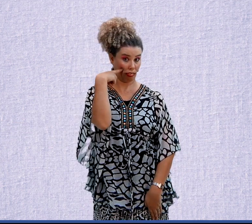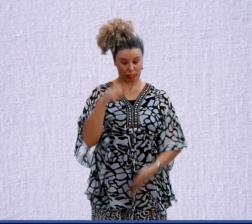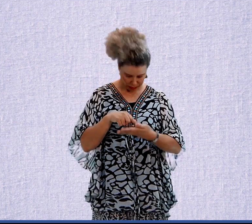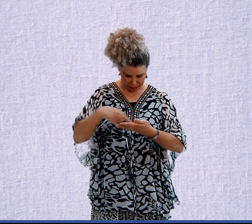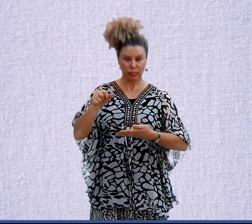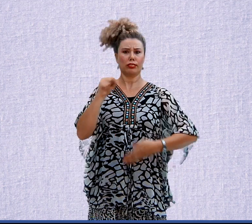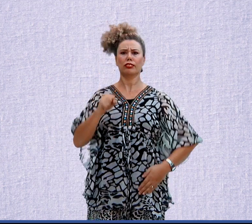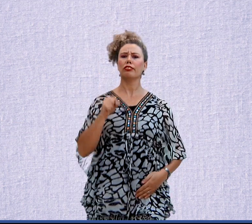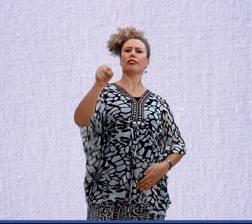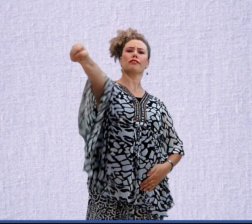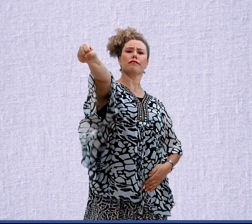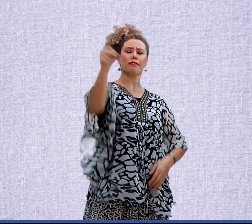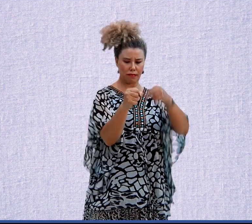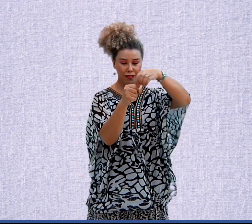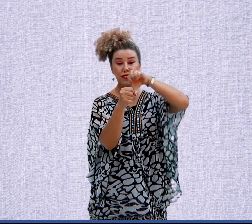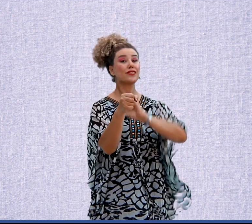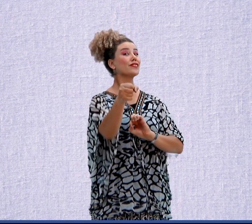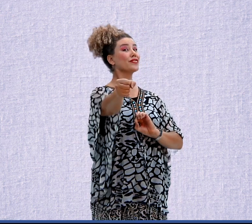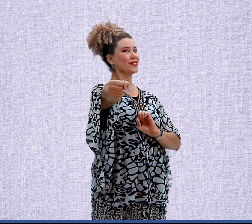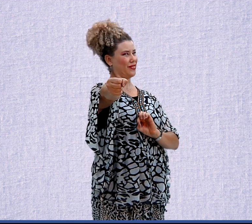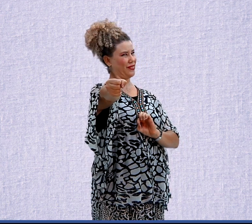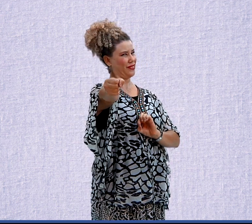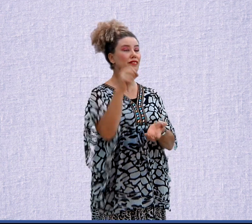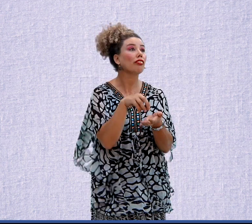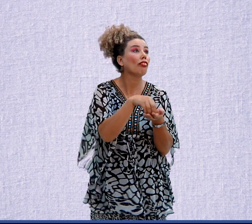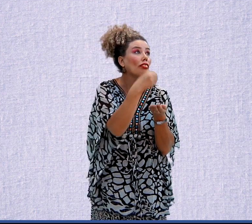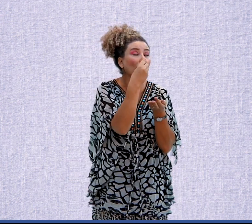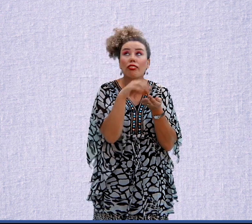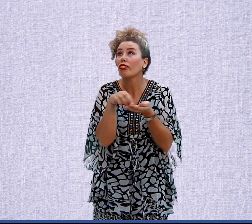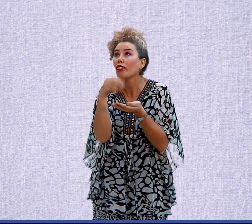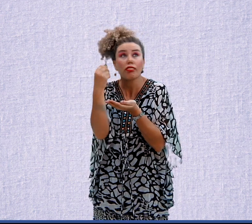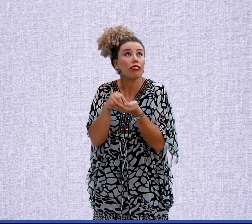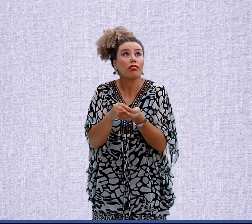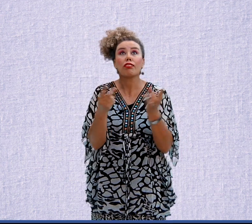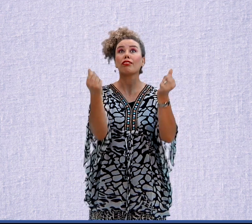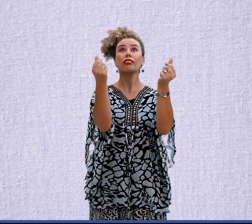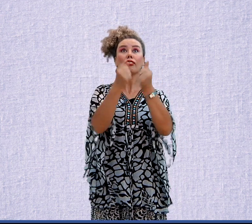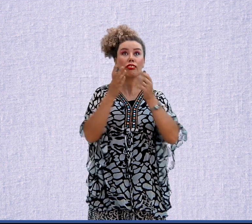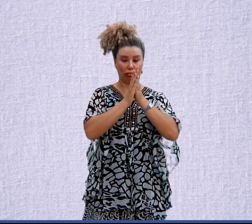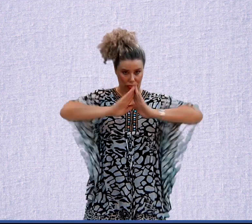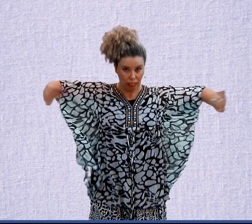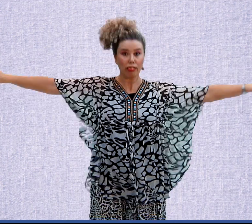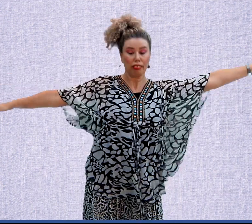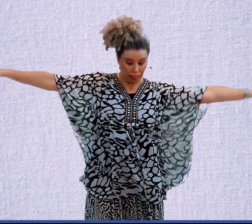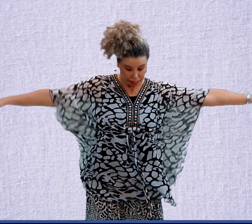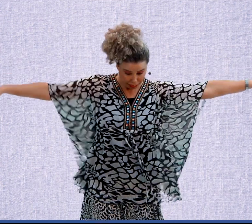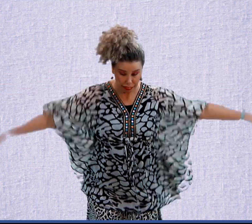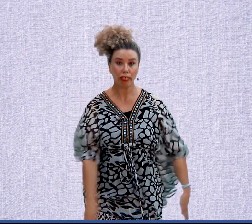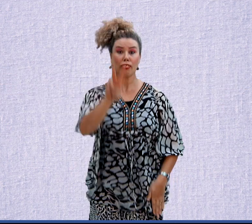Mrs. Krebs, White Vote, Black Hope, things go better with Coke, the Rancho, Johannesburg, apartheid and the